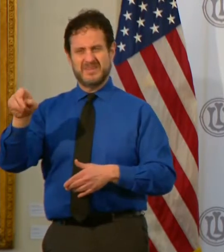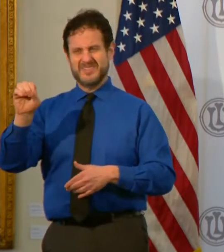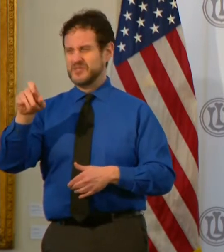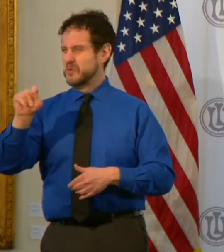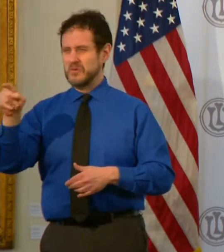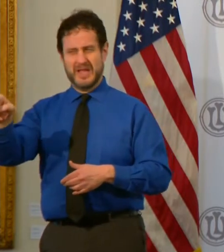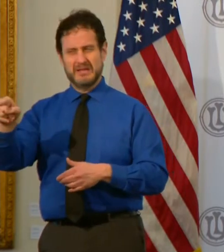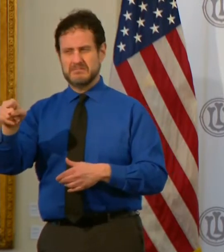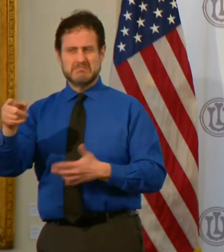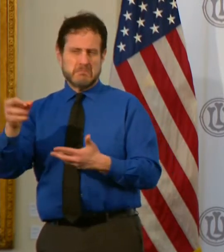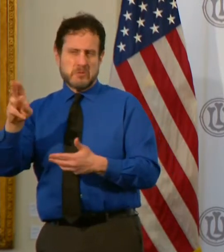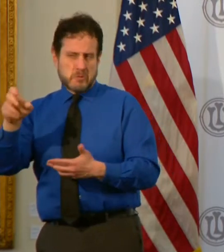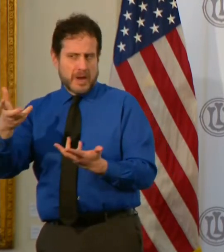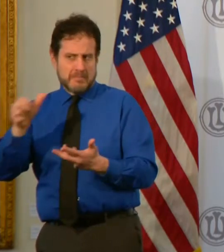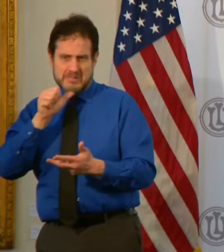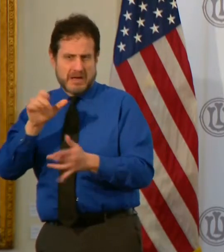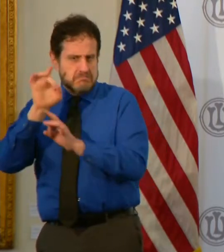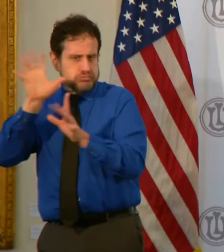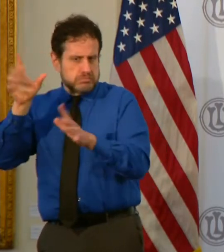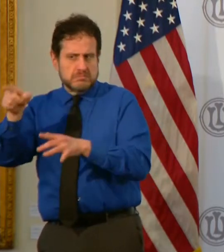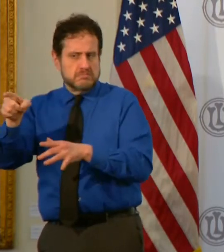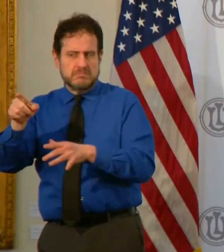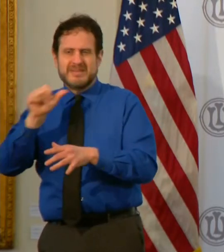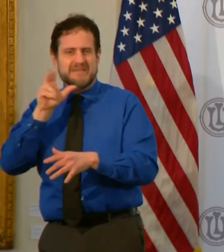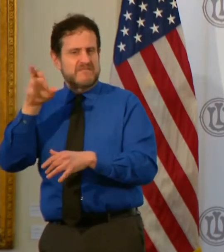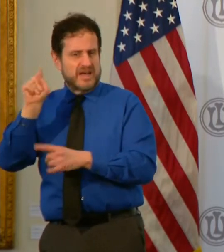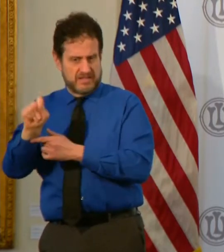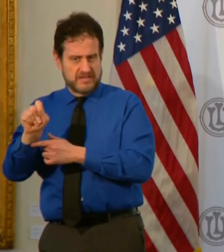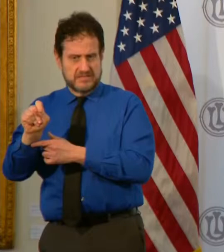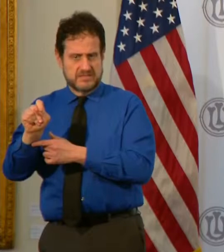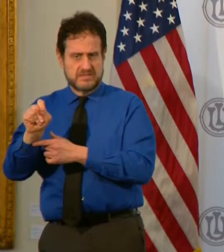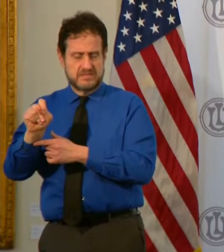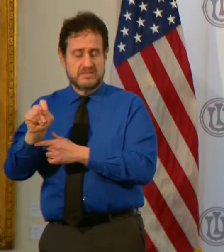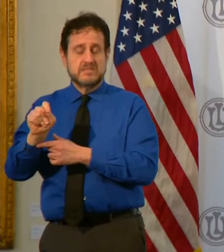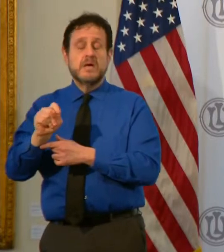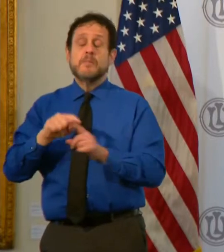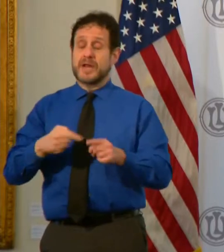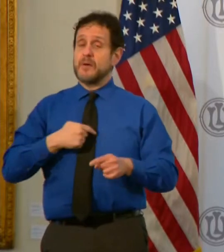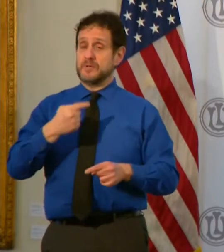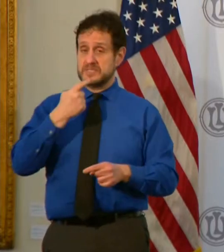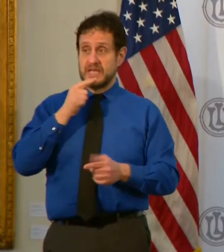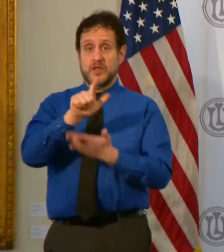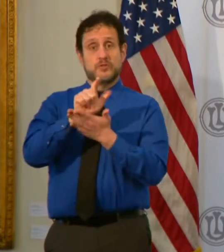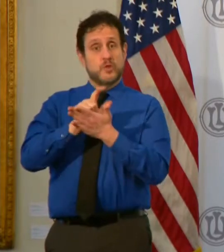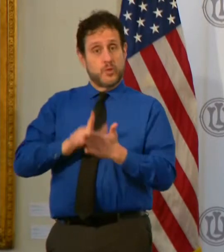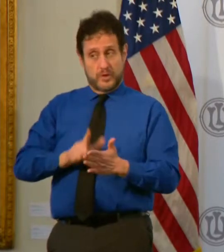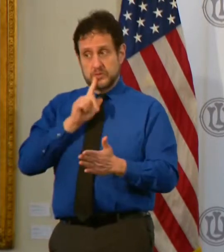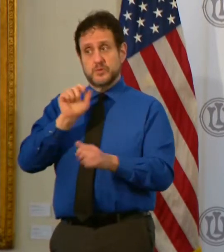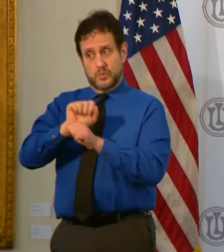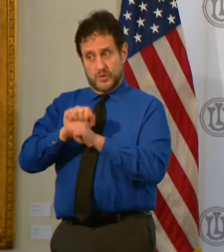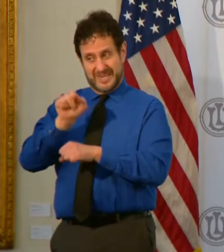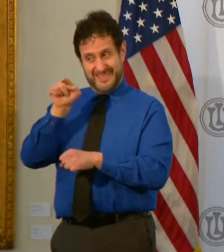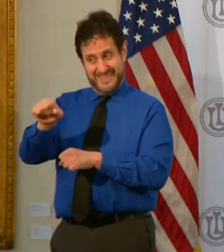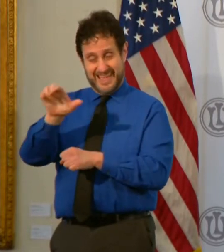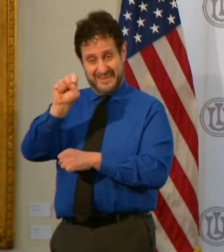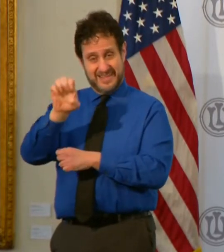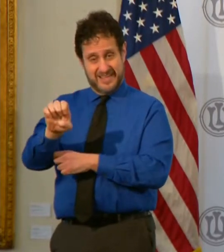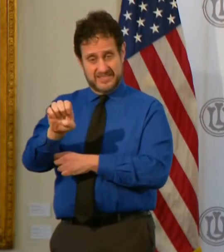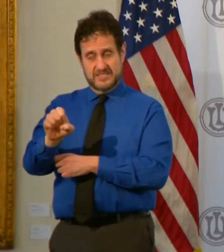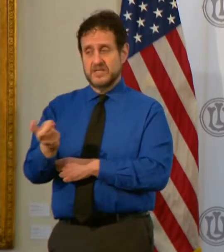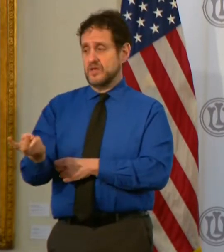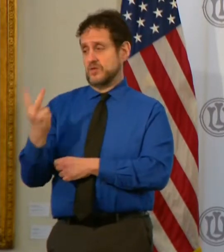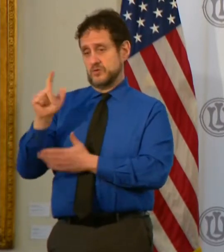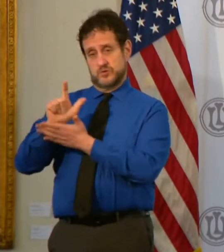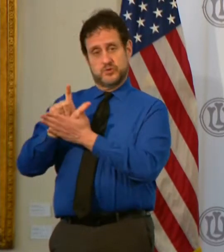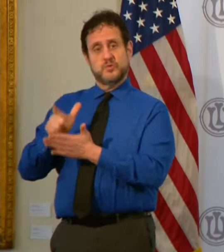Always been on violent crime. What I will also say is that the attorneys who worked on that case, two attorneys for